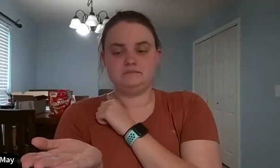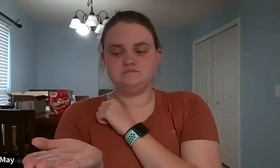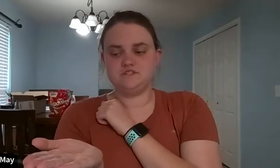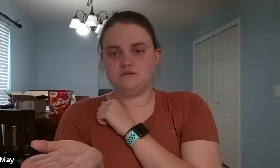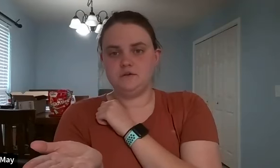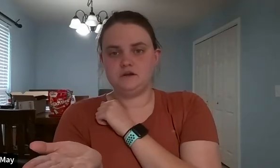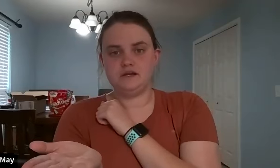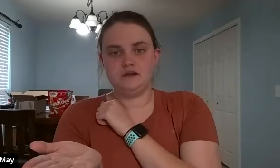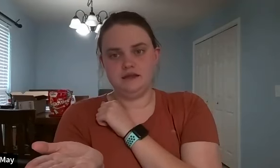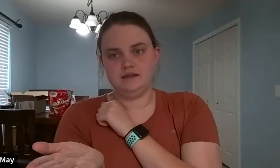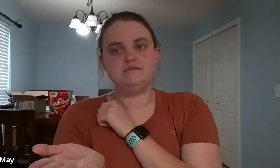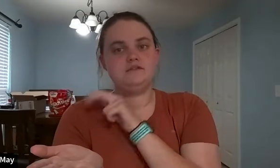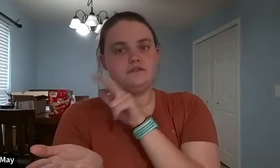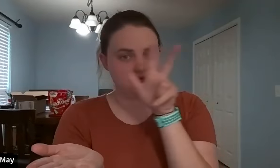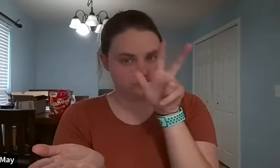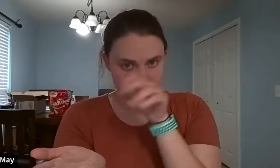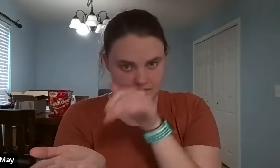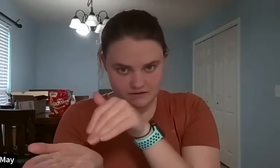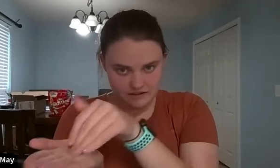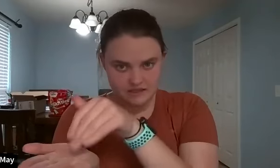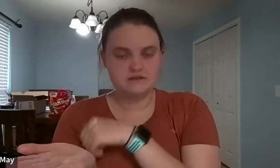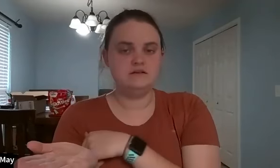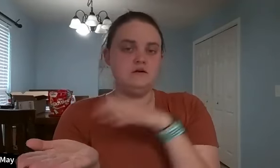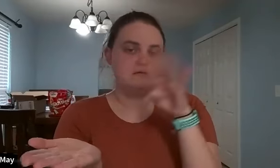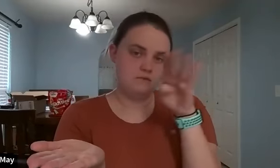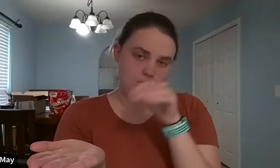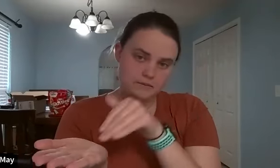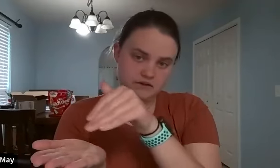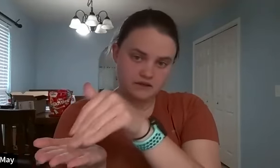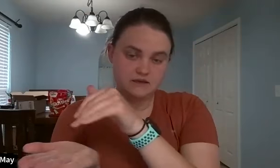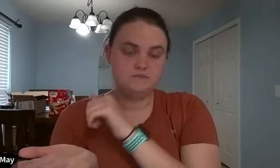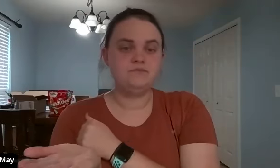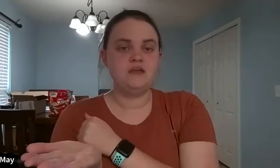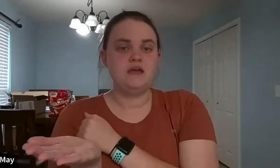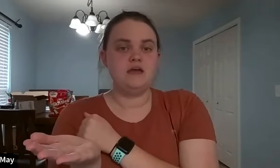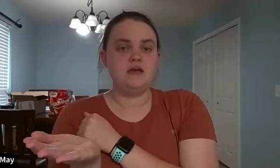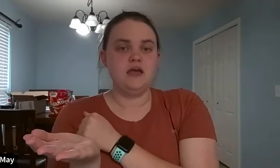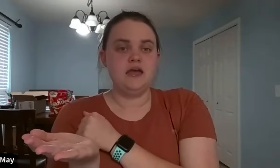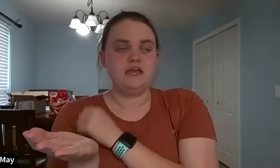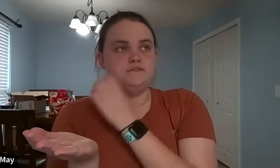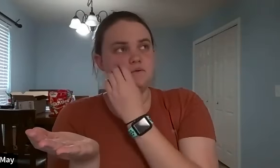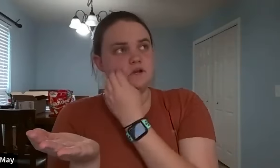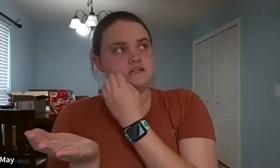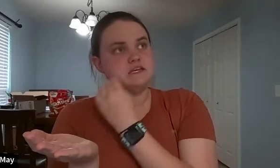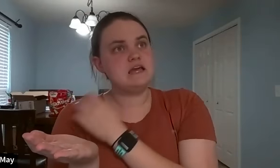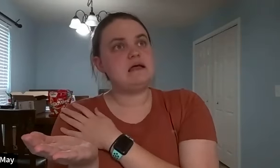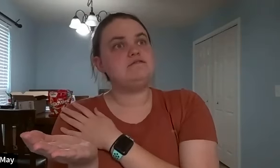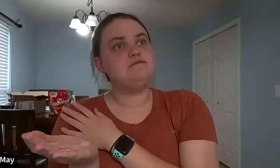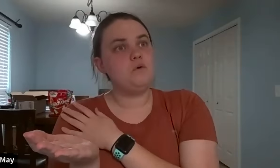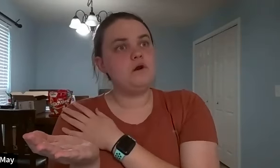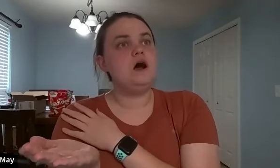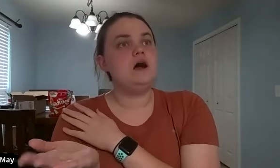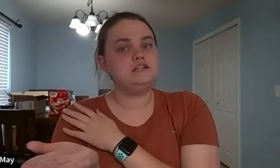And so if you were gonna, again, 3,000,000, 4,000,000. If you were gonna say like